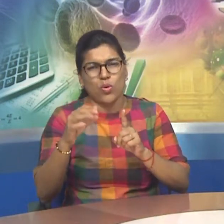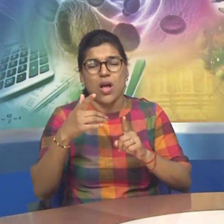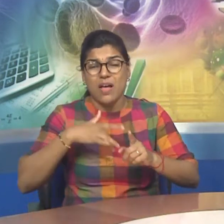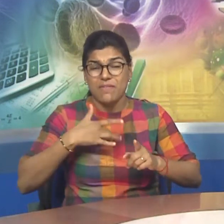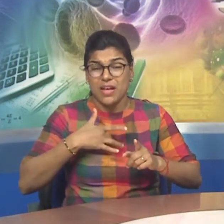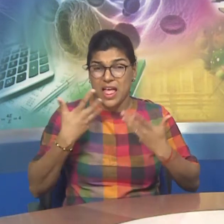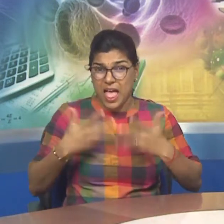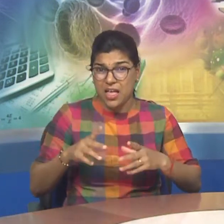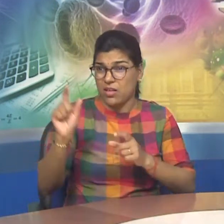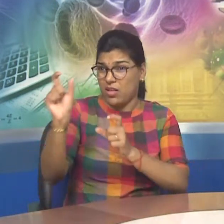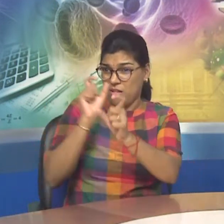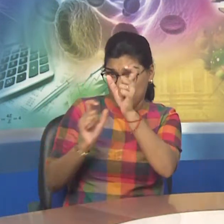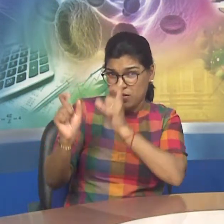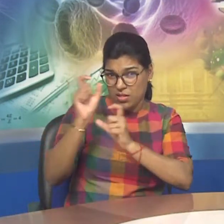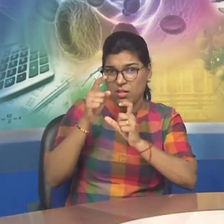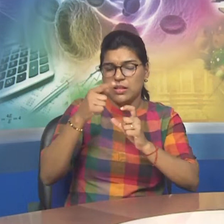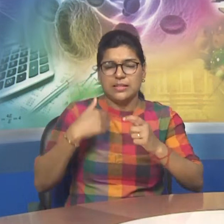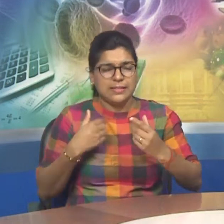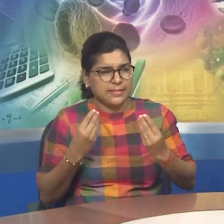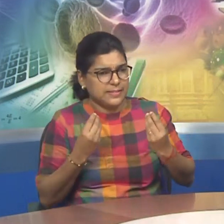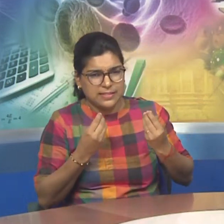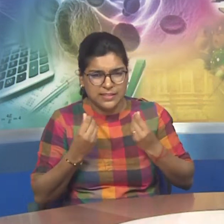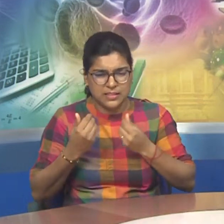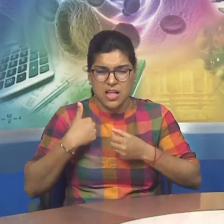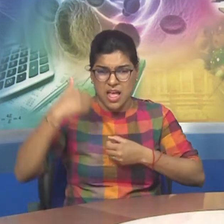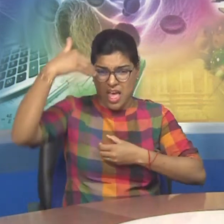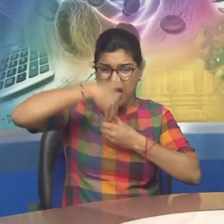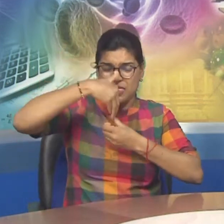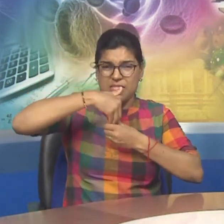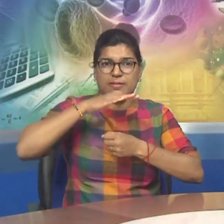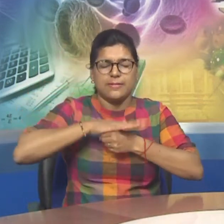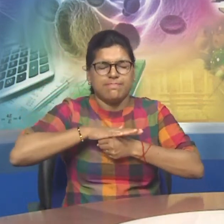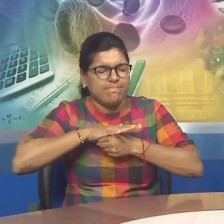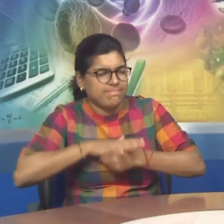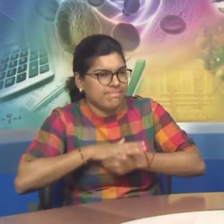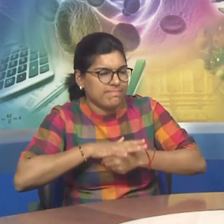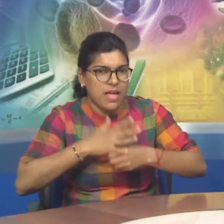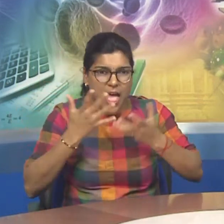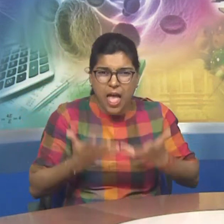Practice deep breathing for 5 to 10 minutes each day.